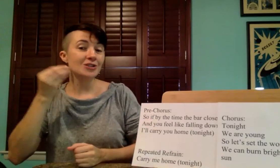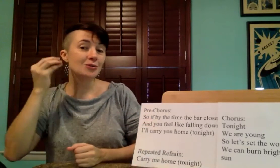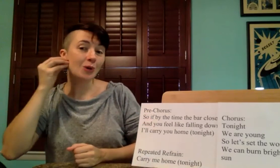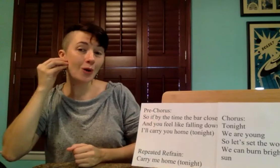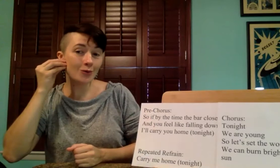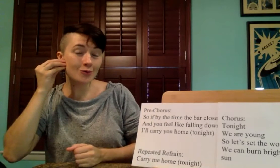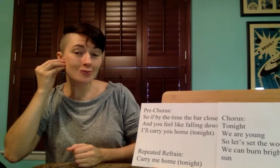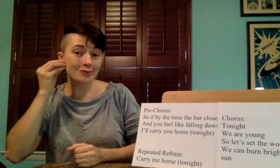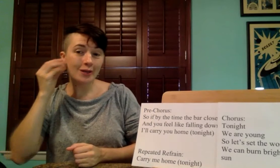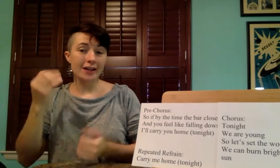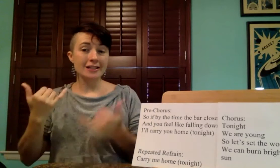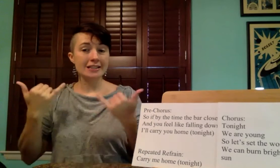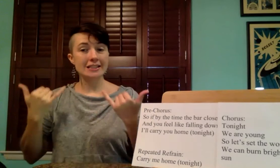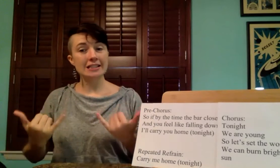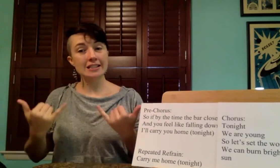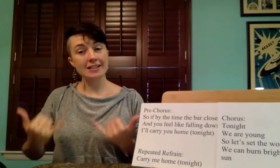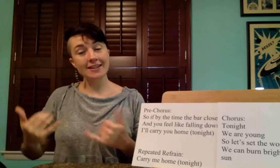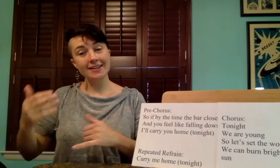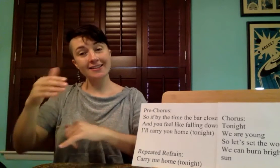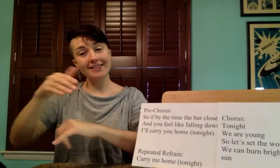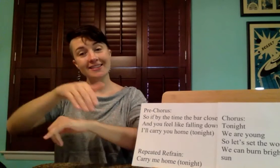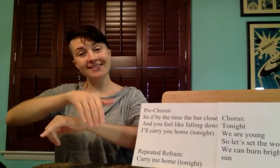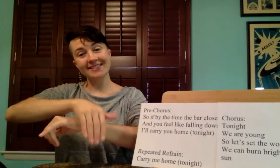you home tonight. Isn't